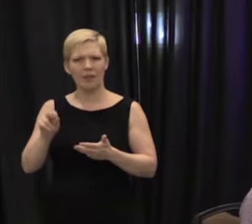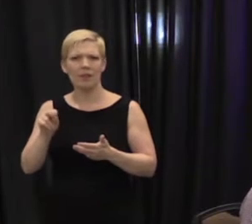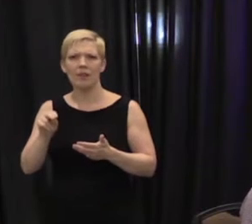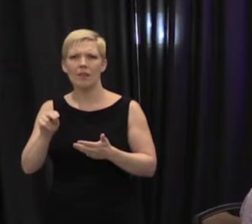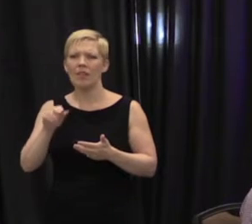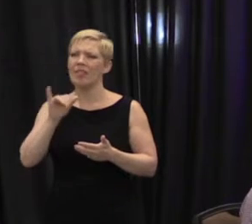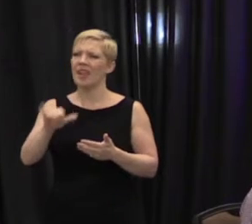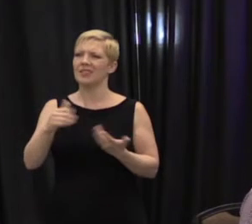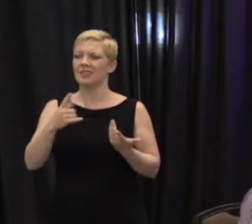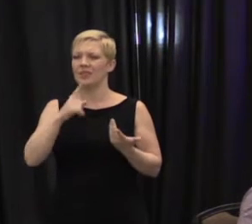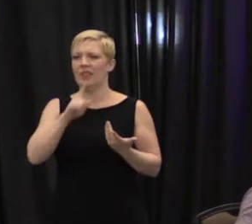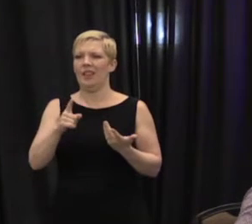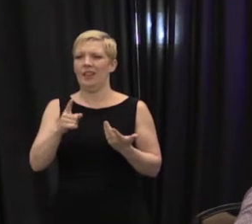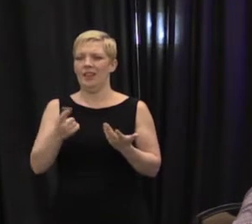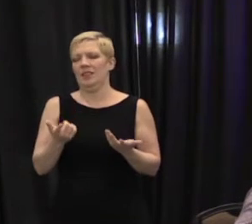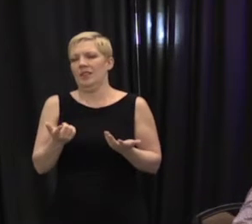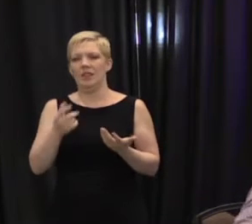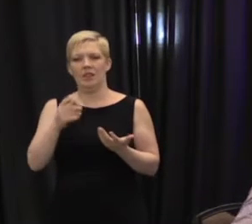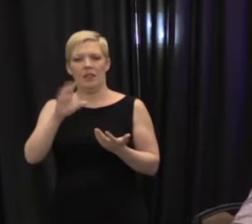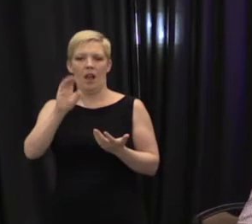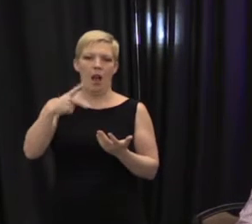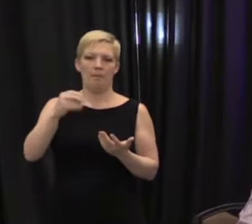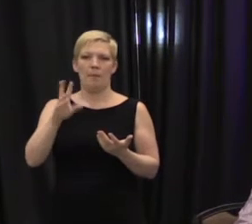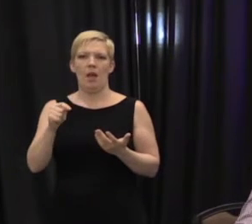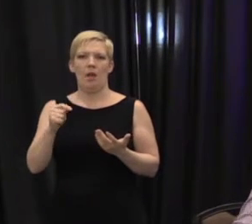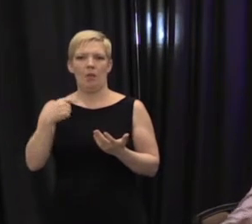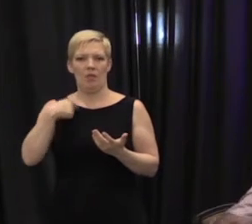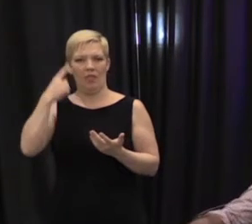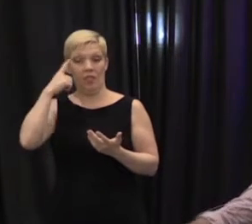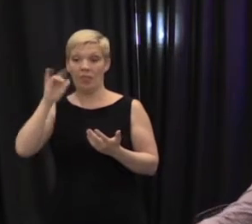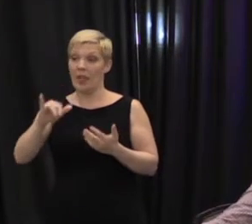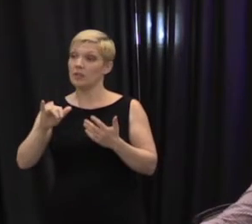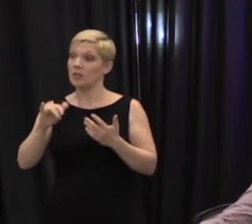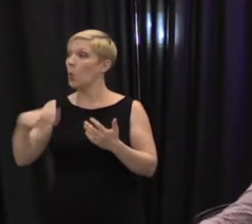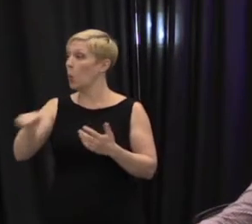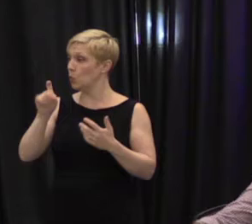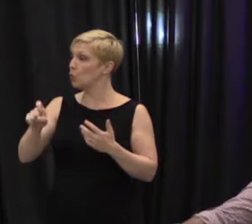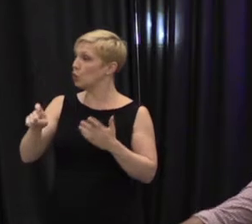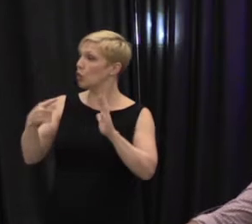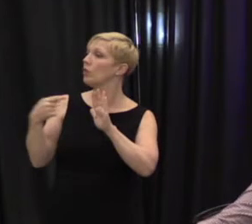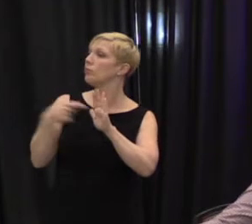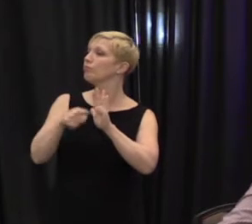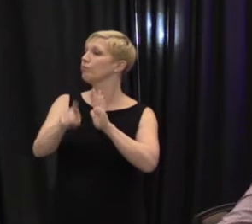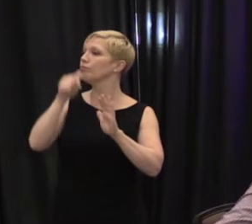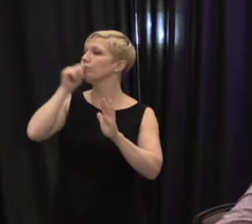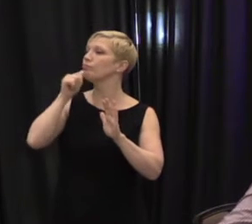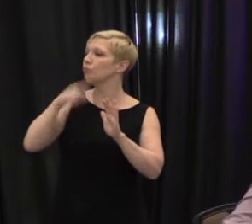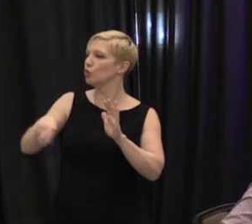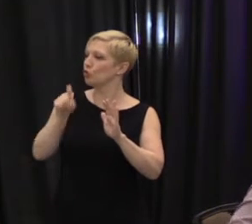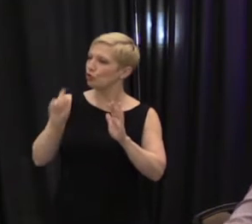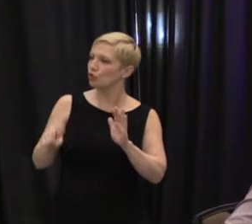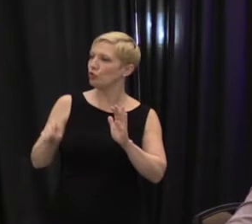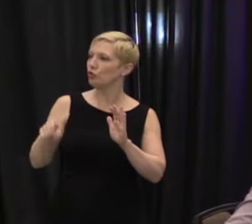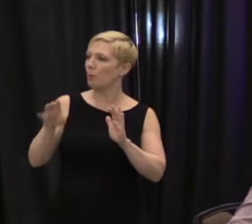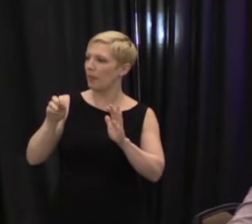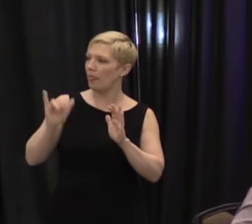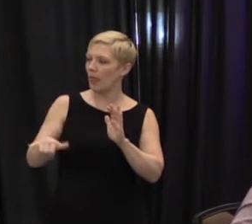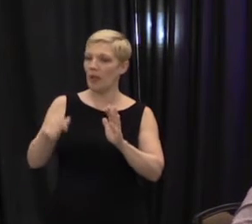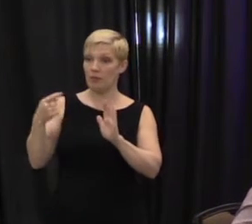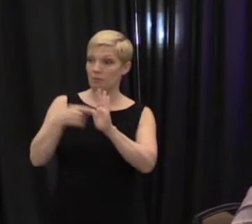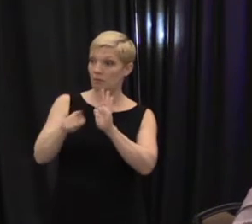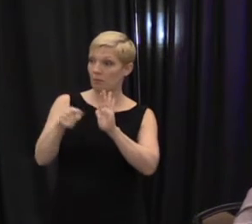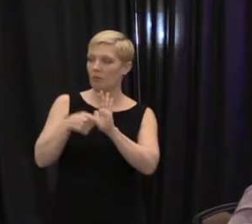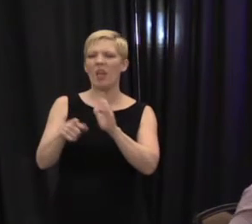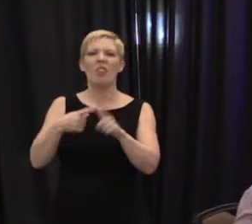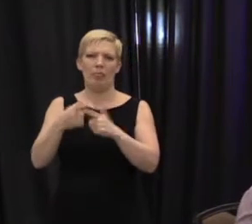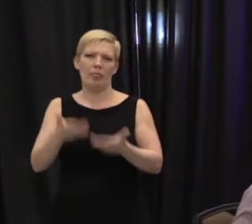it's a cop-out, right? It's a way so this is how marginalized communities could act and should act. And if they acted this way,